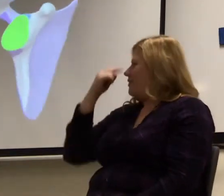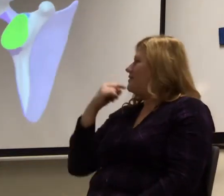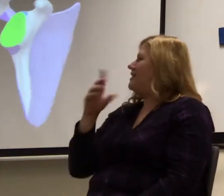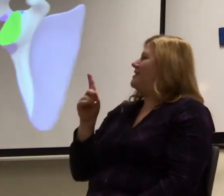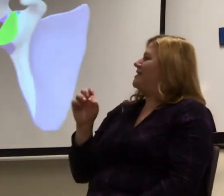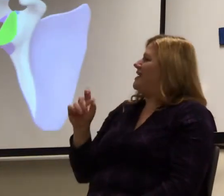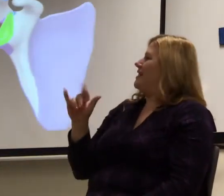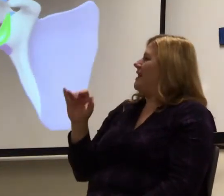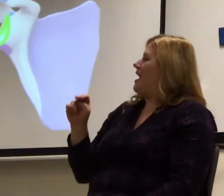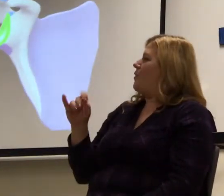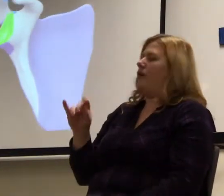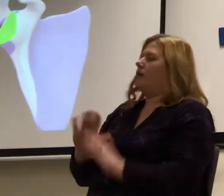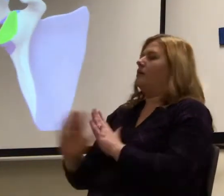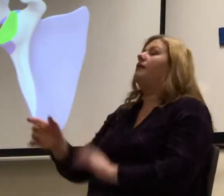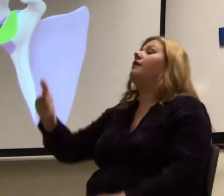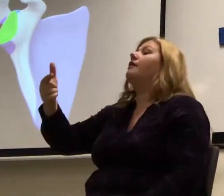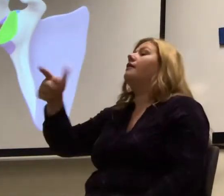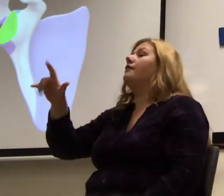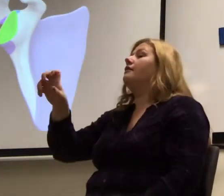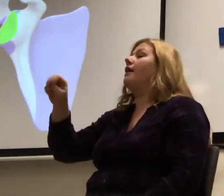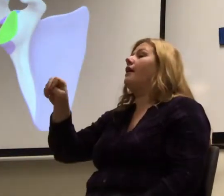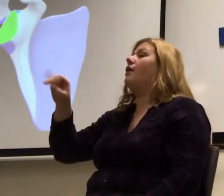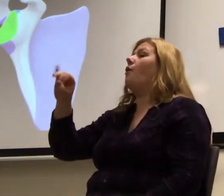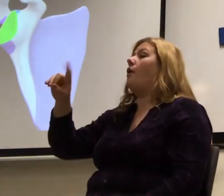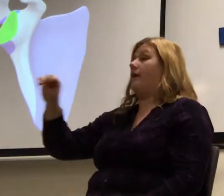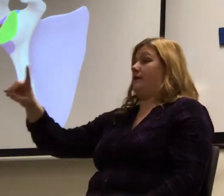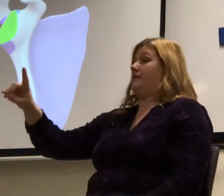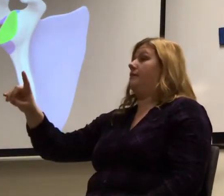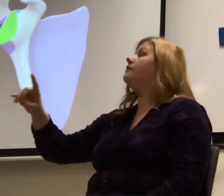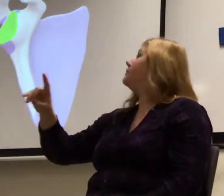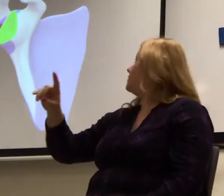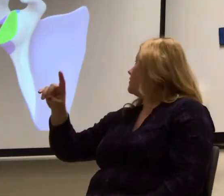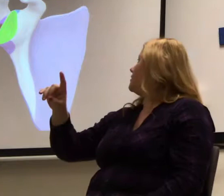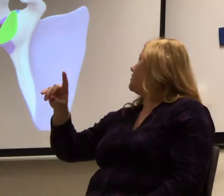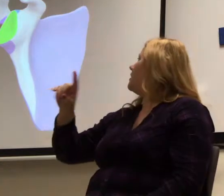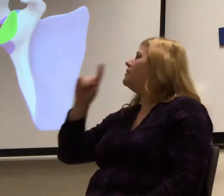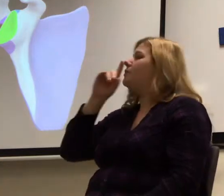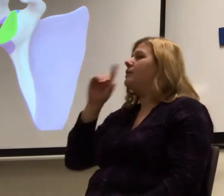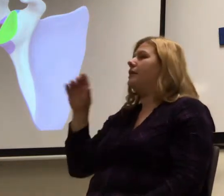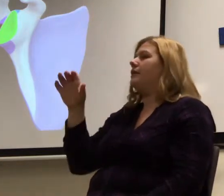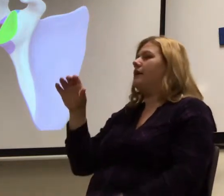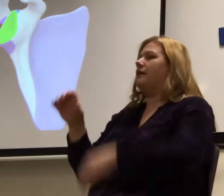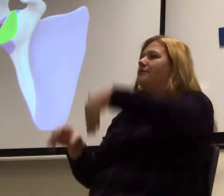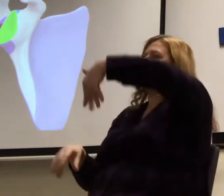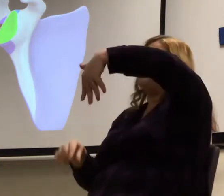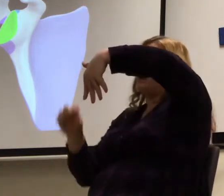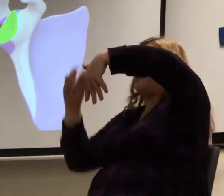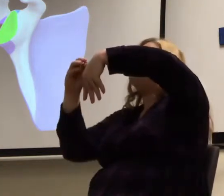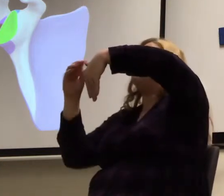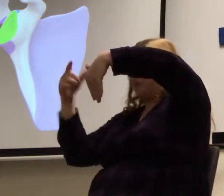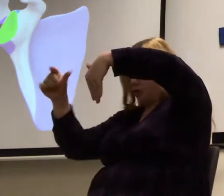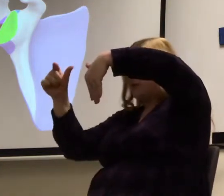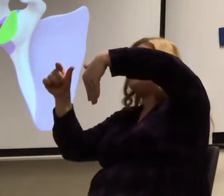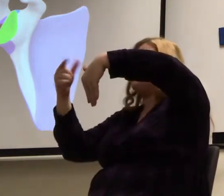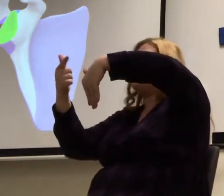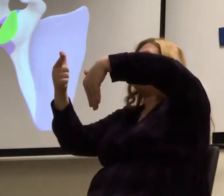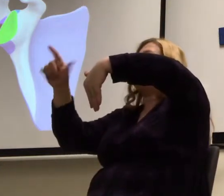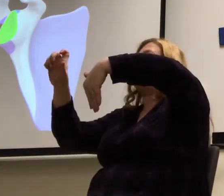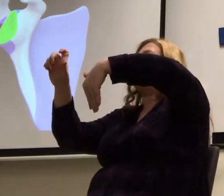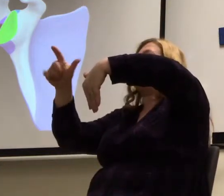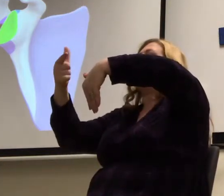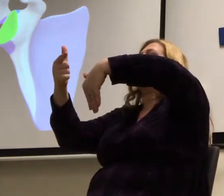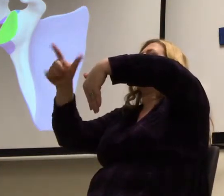It's a very shallow socket for, it receives the head of the humerus.